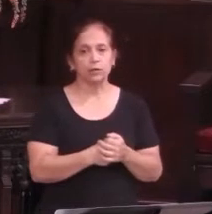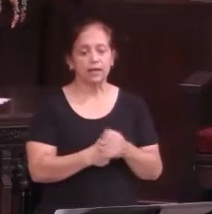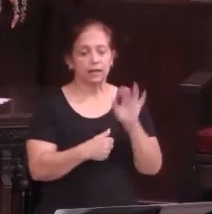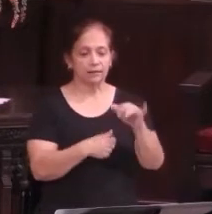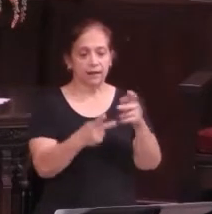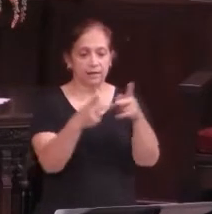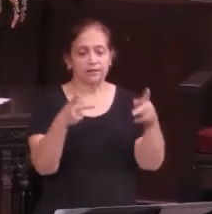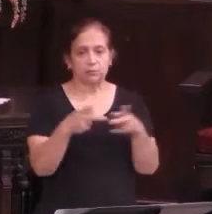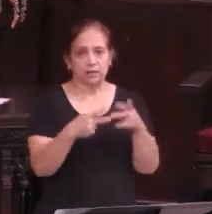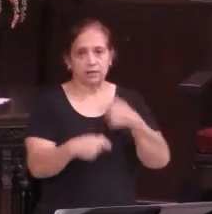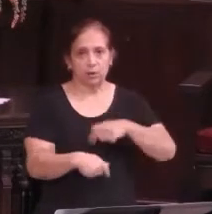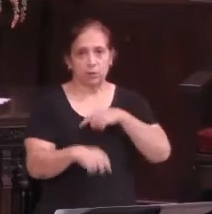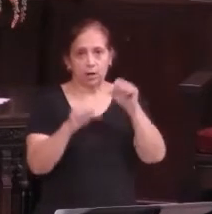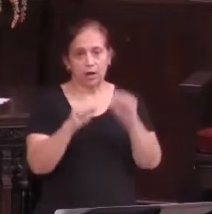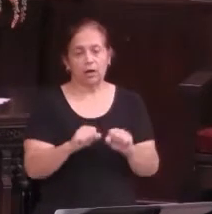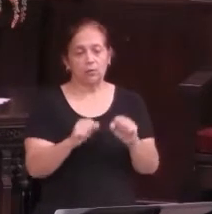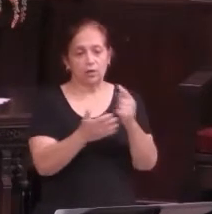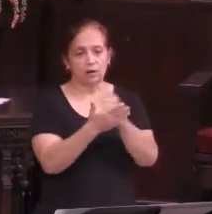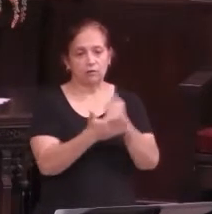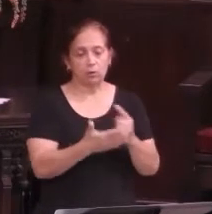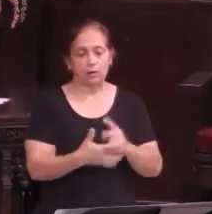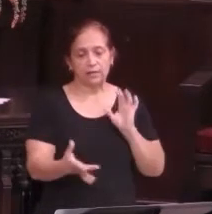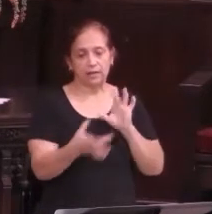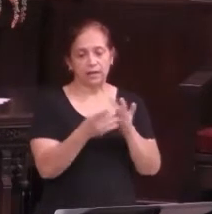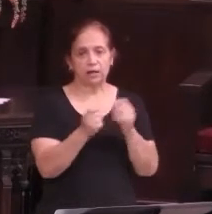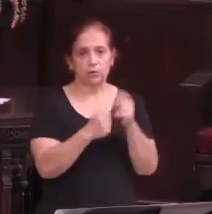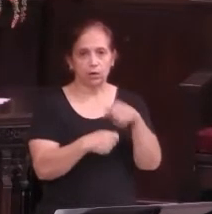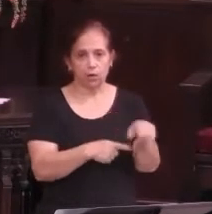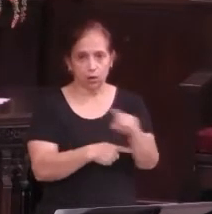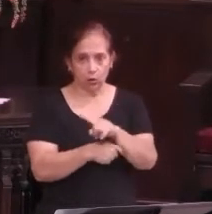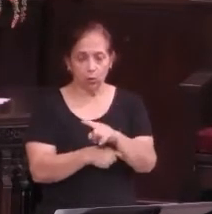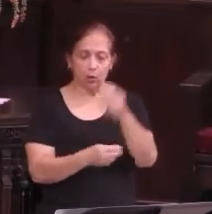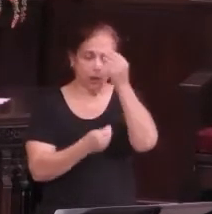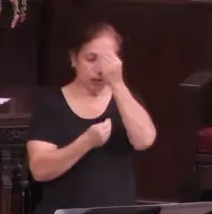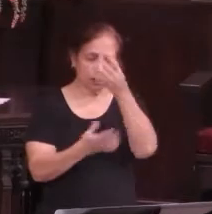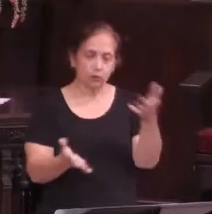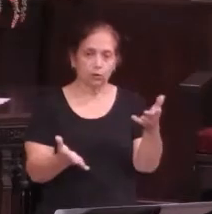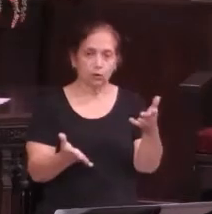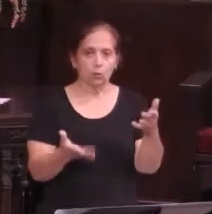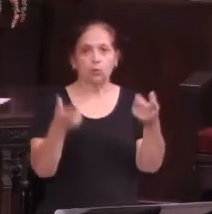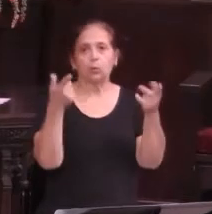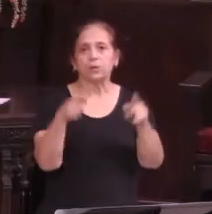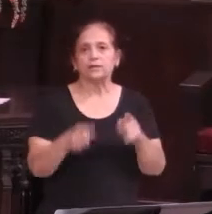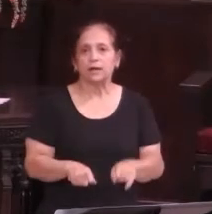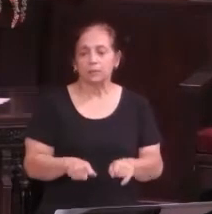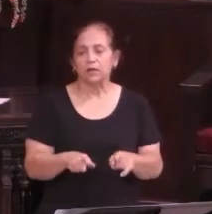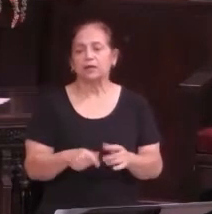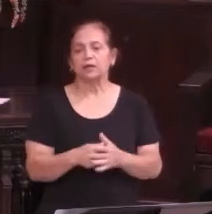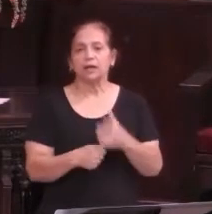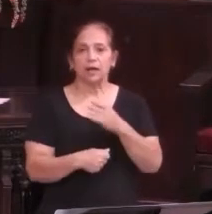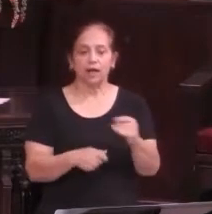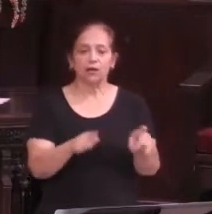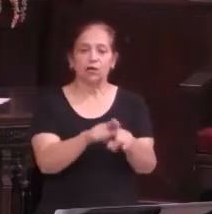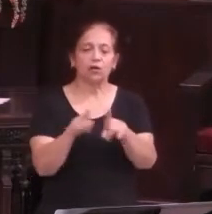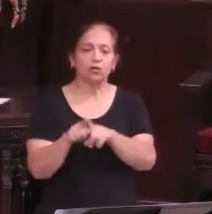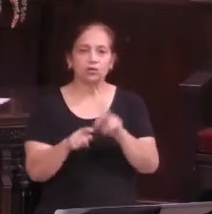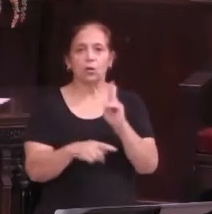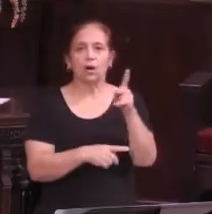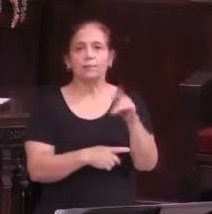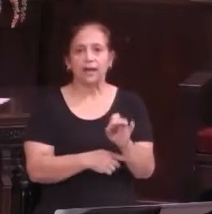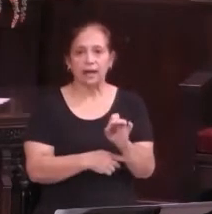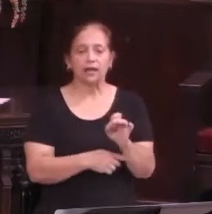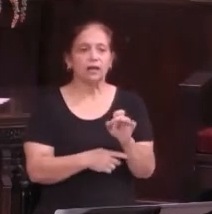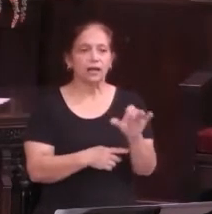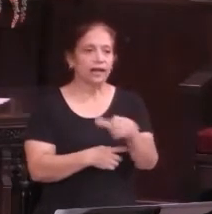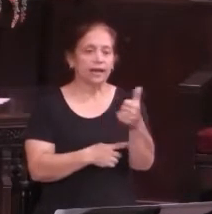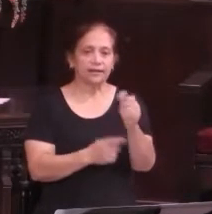where we are able on a weekly basis to connect with you, to let you know what's happening, and to also update you on